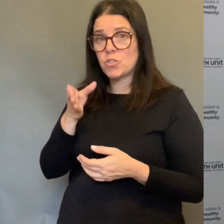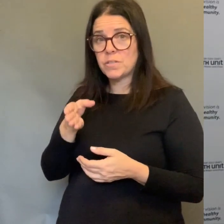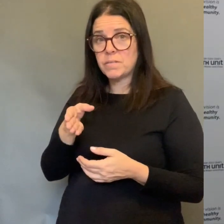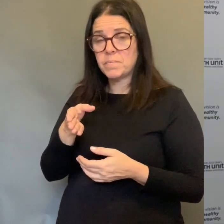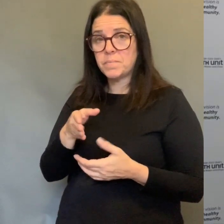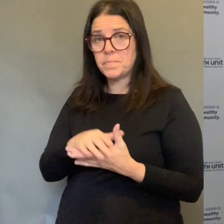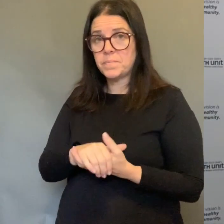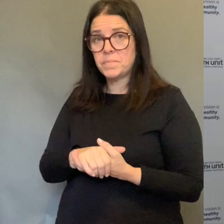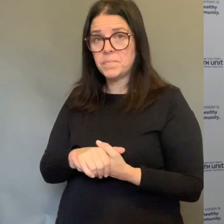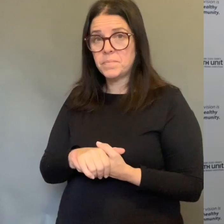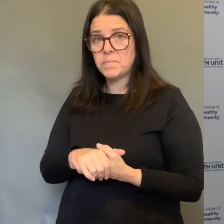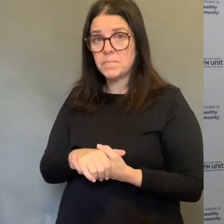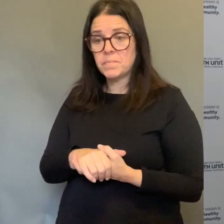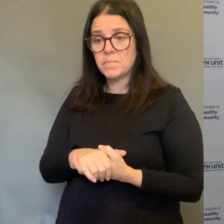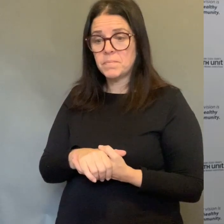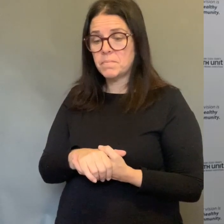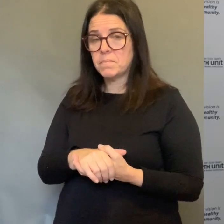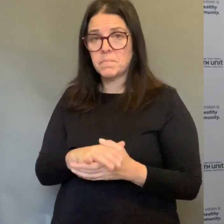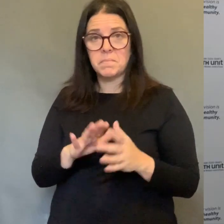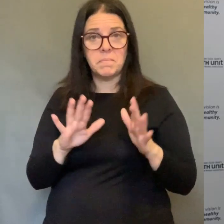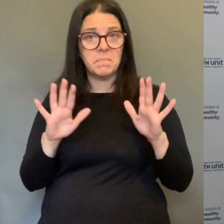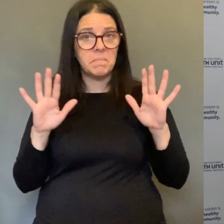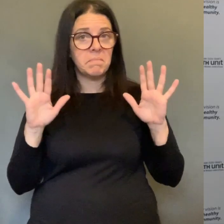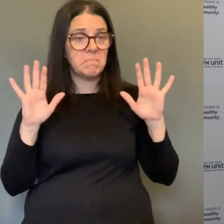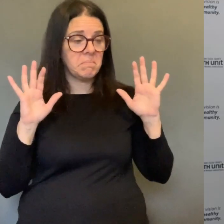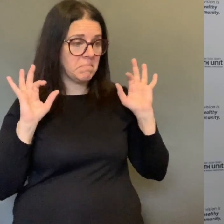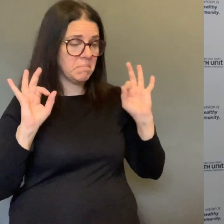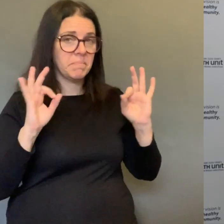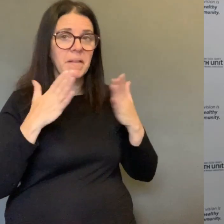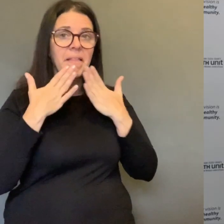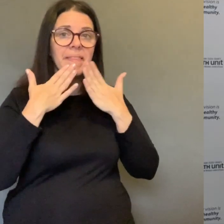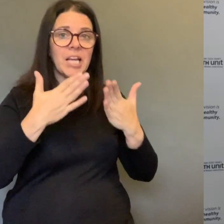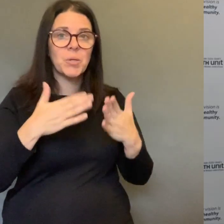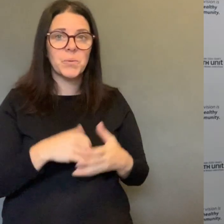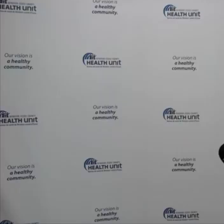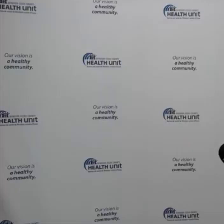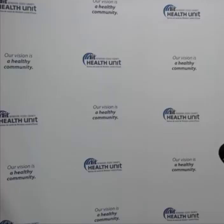Clear? Just one second.